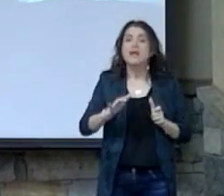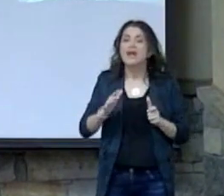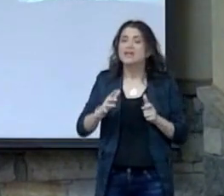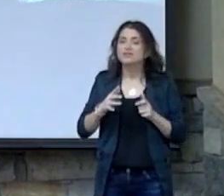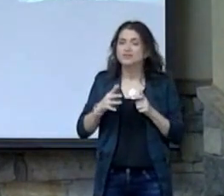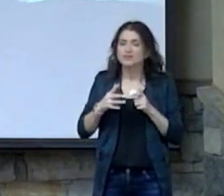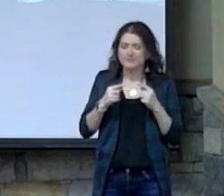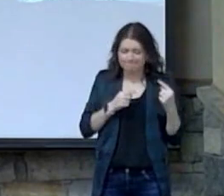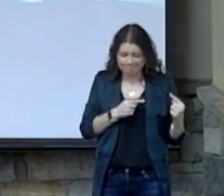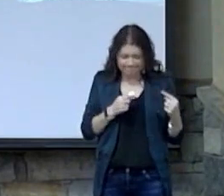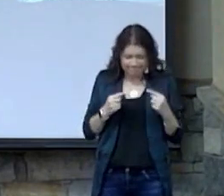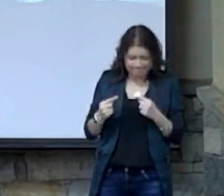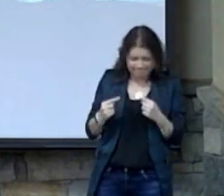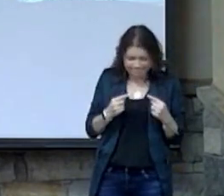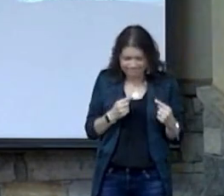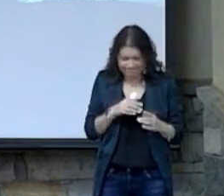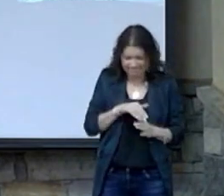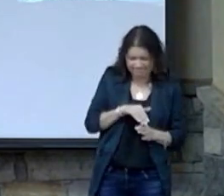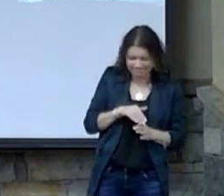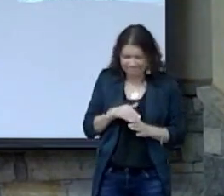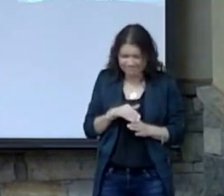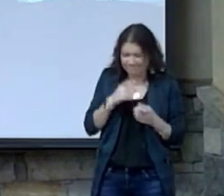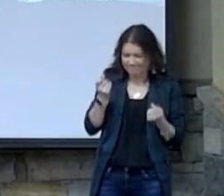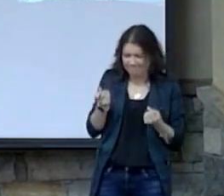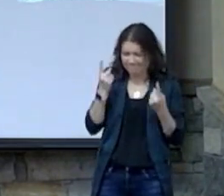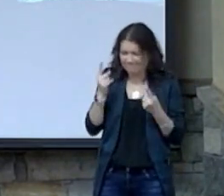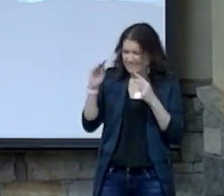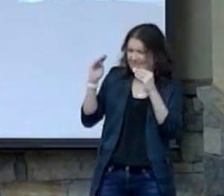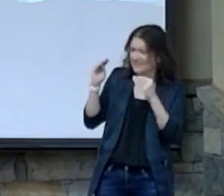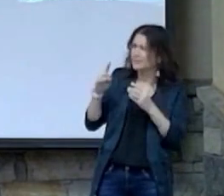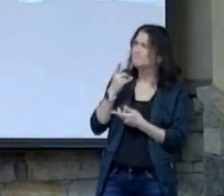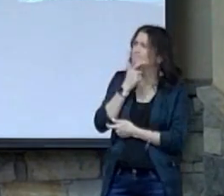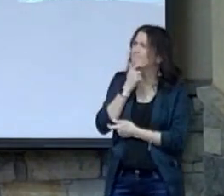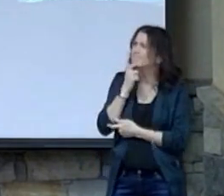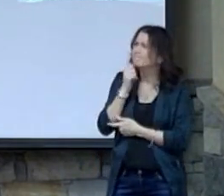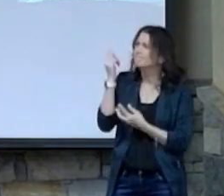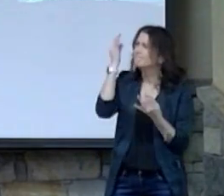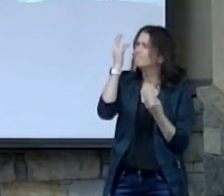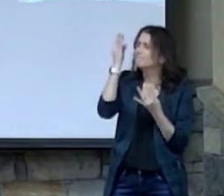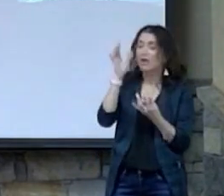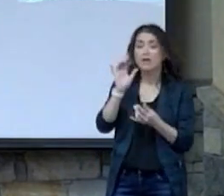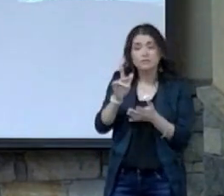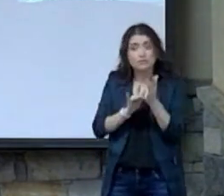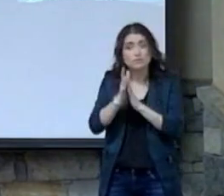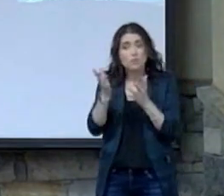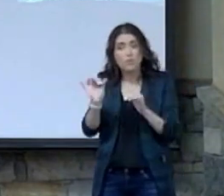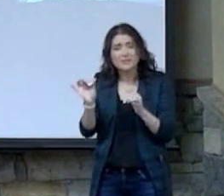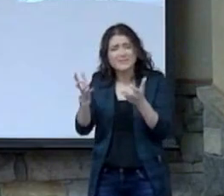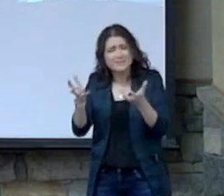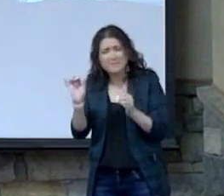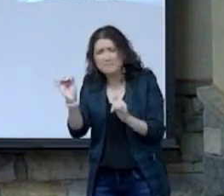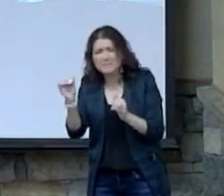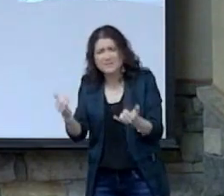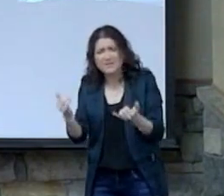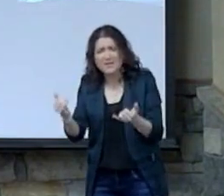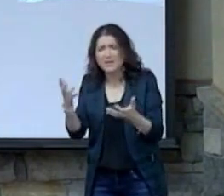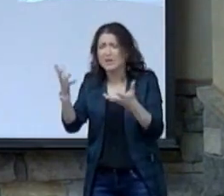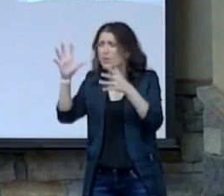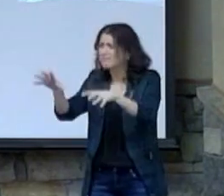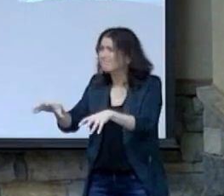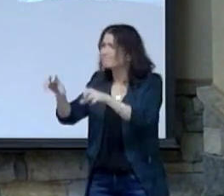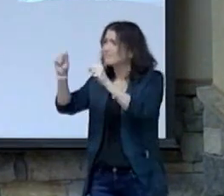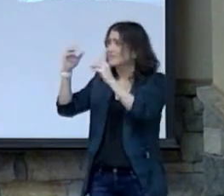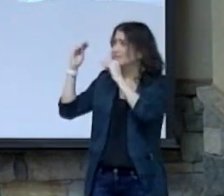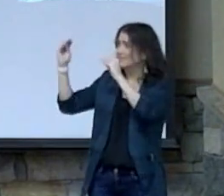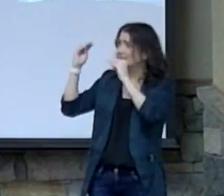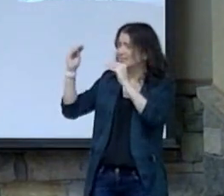wrestle with this understanding and teaching. And Jesus wants the same thing today. He wants us to take his teaching and wrestle with